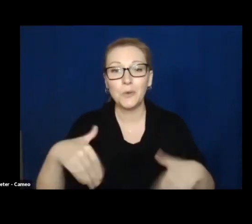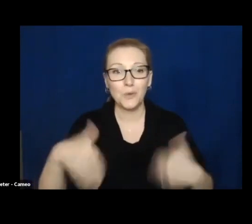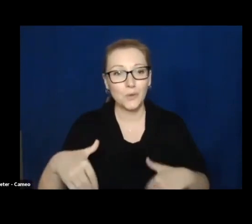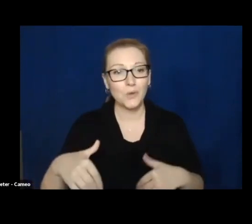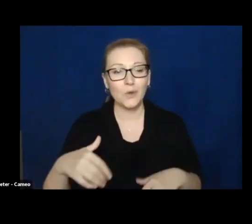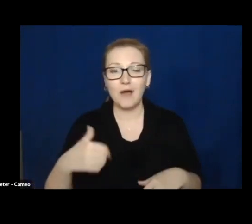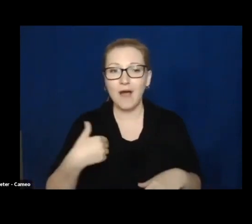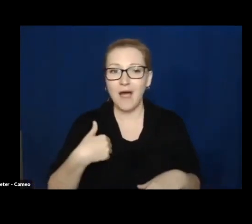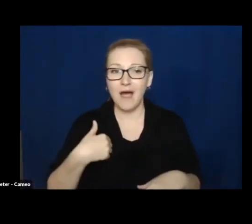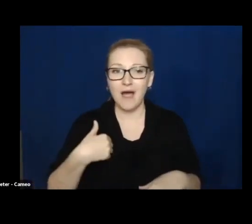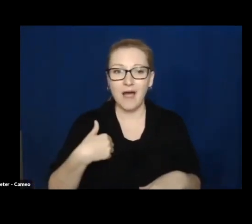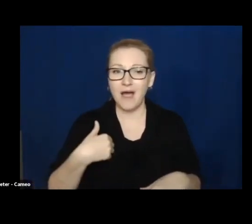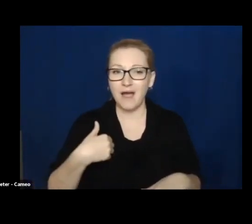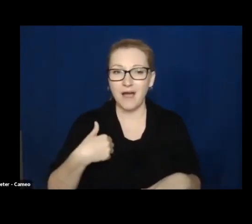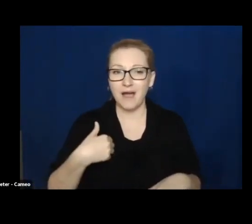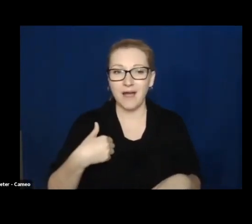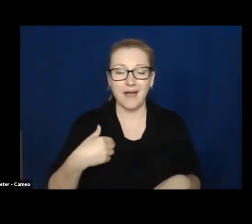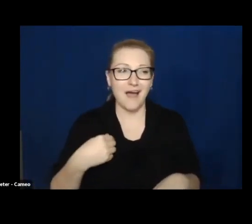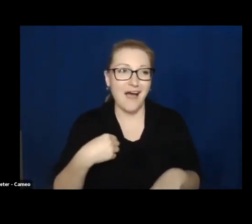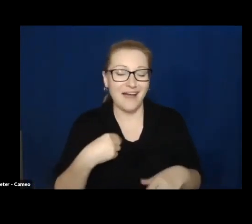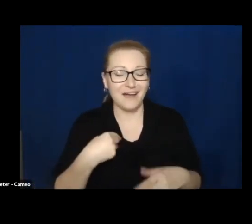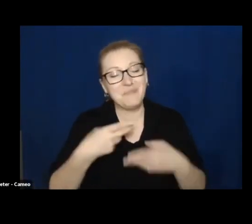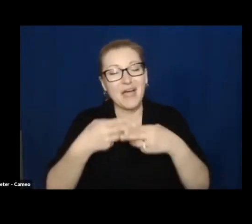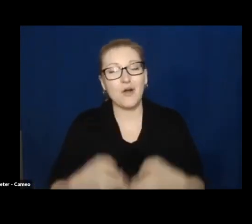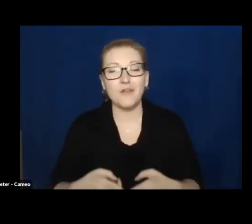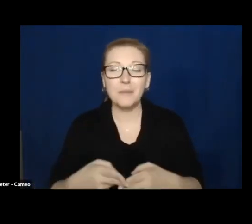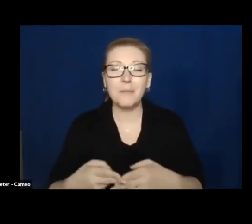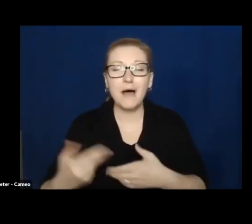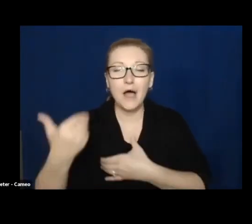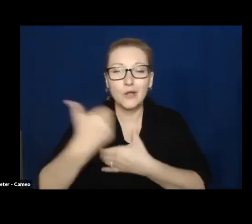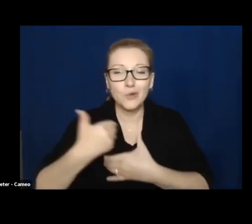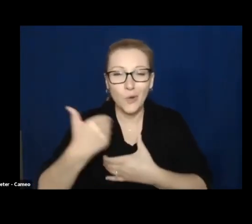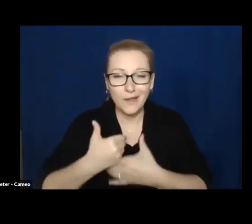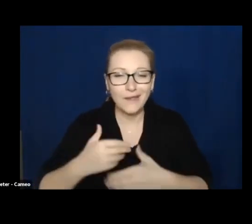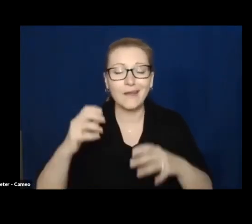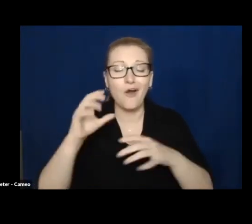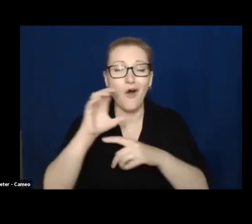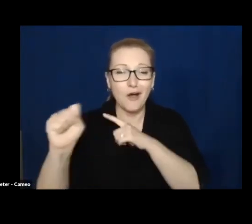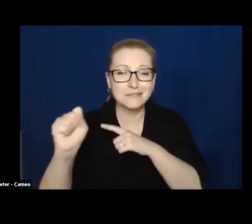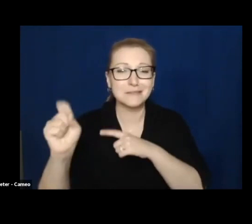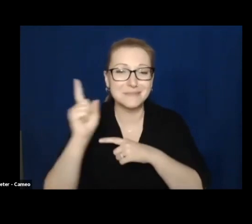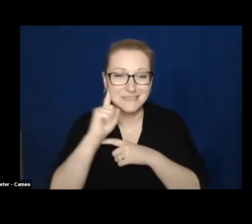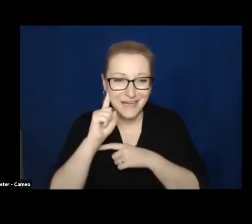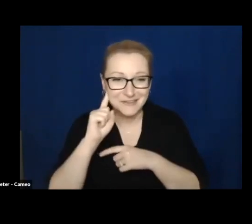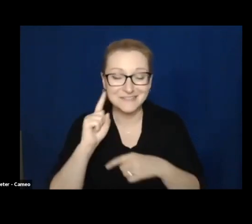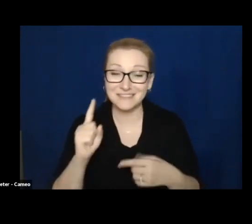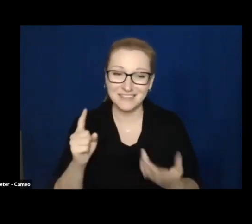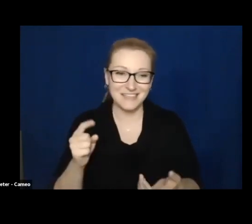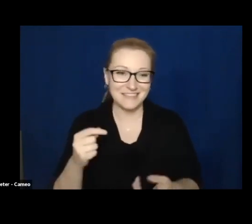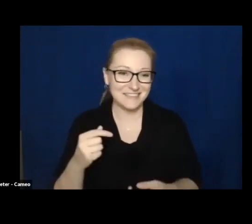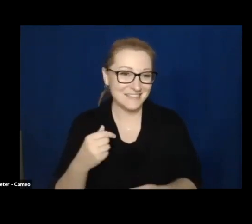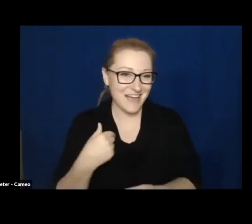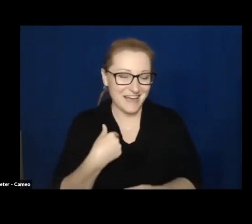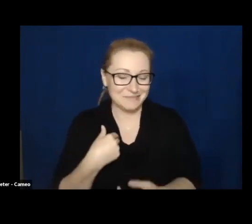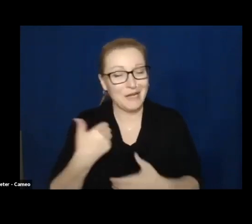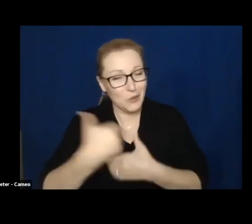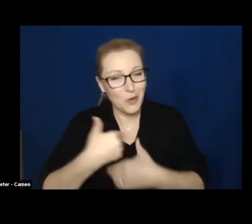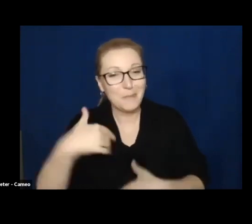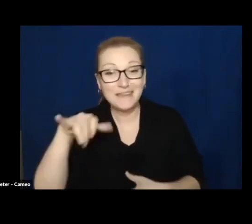things, these are annoyingly awesome sounds. I can hear it, but I don't want to, but I get to. So that was such a